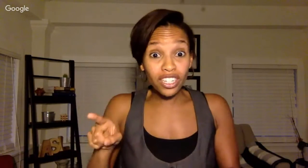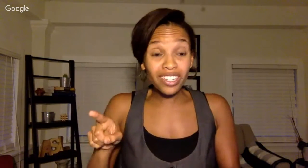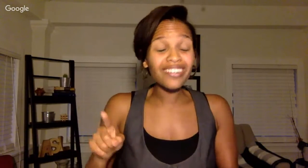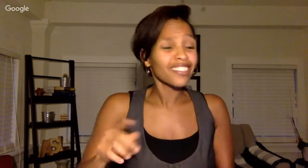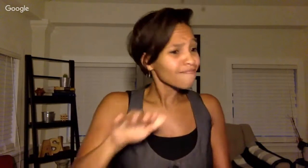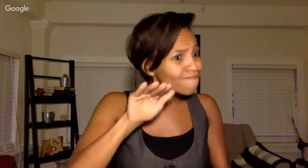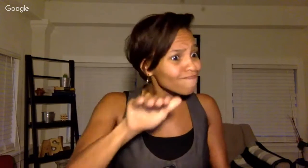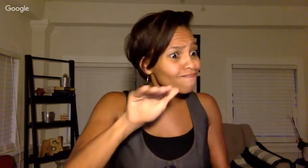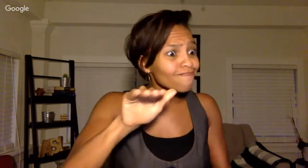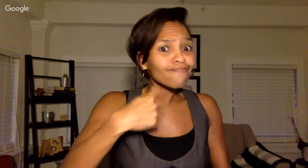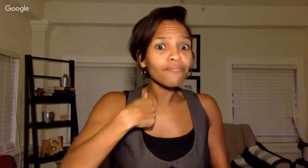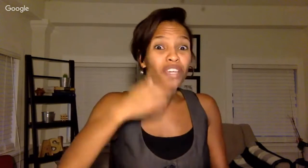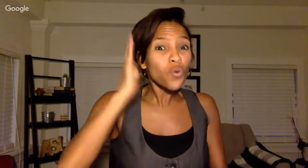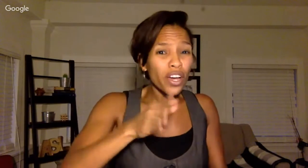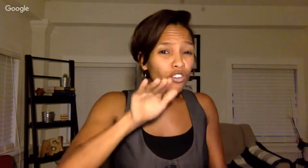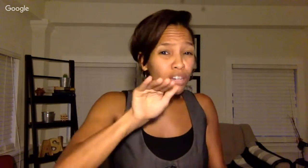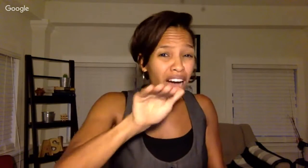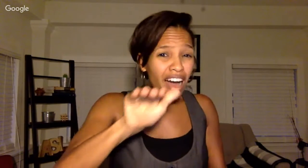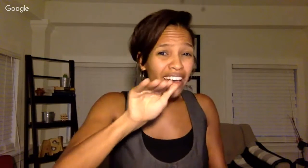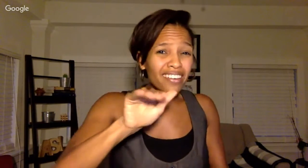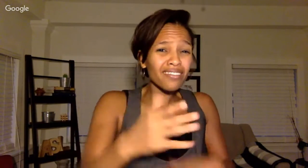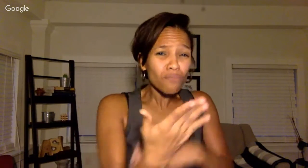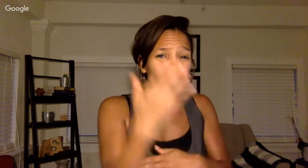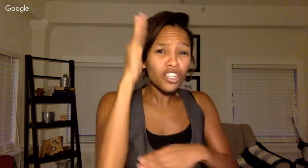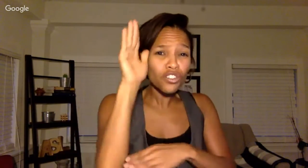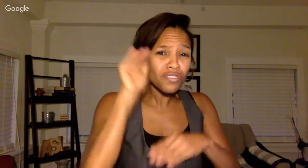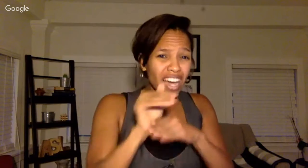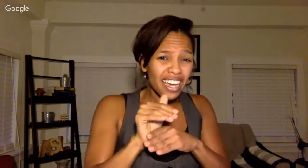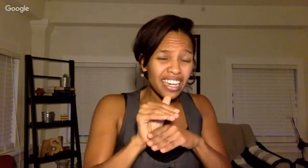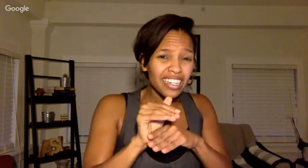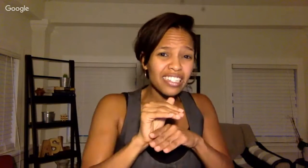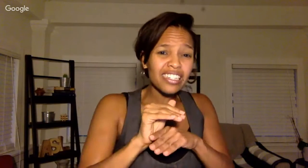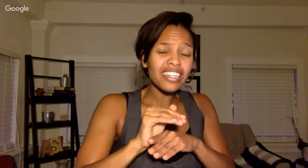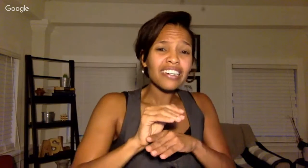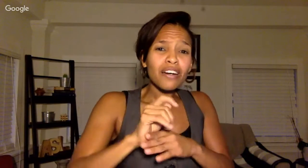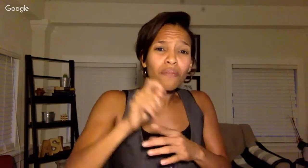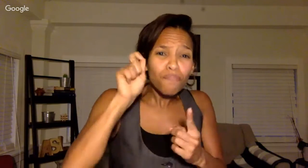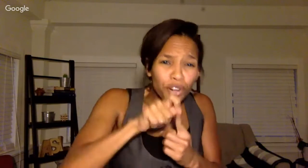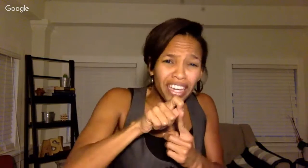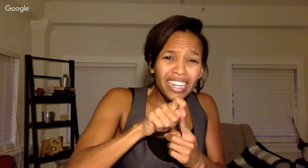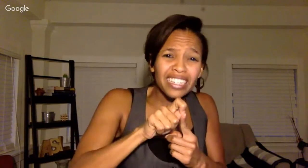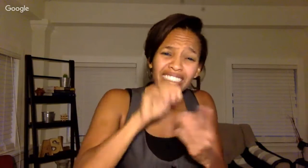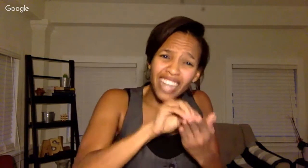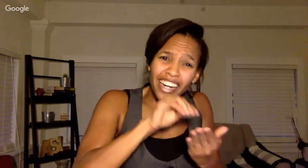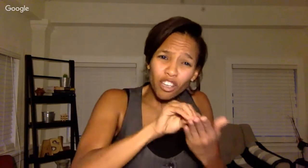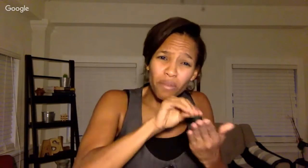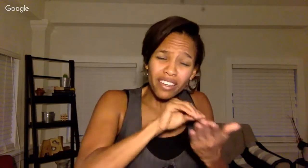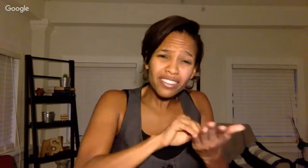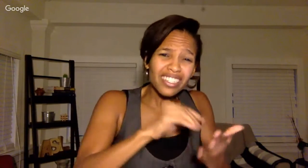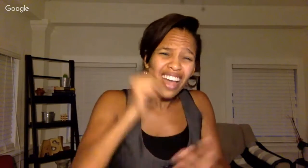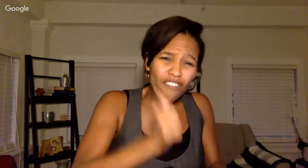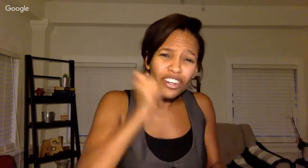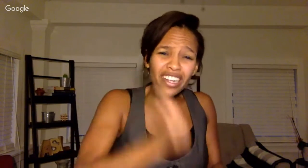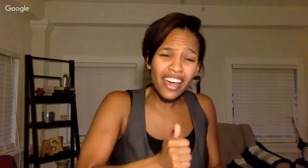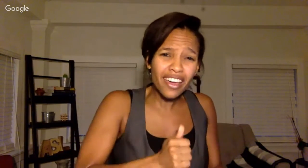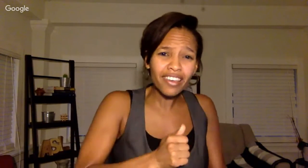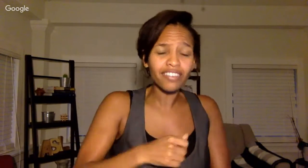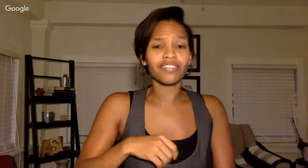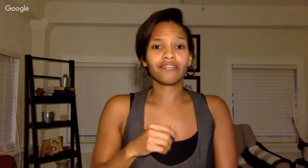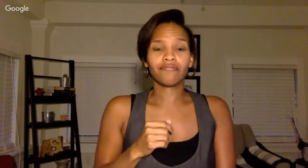she, me, will, remind, morning, noon, night, prick, document, every day,